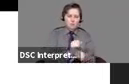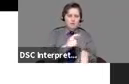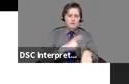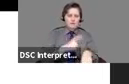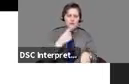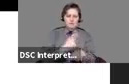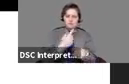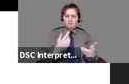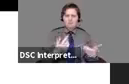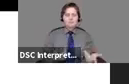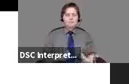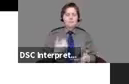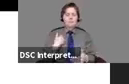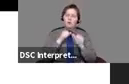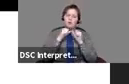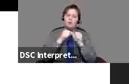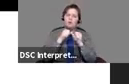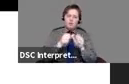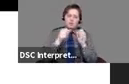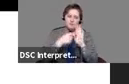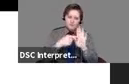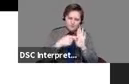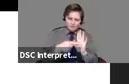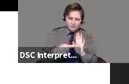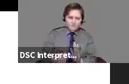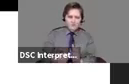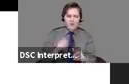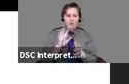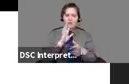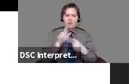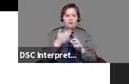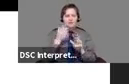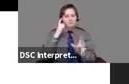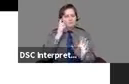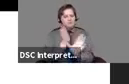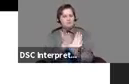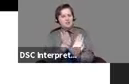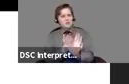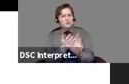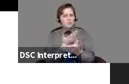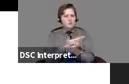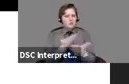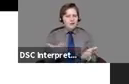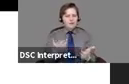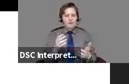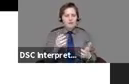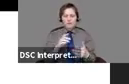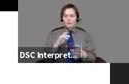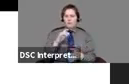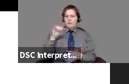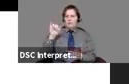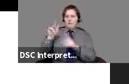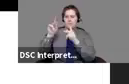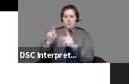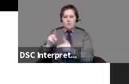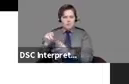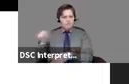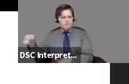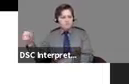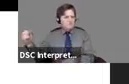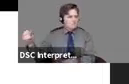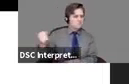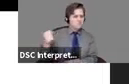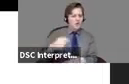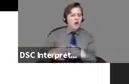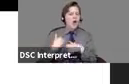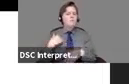And, we could go on and on and on and even talk about psychological things where perpetrators will